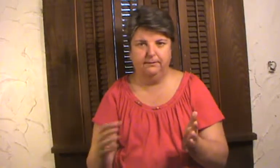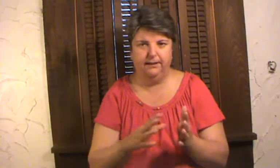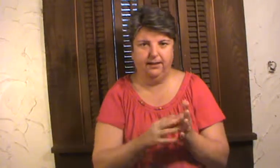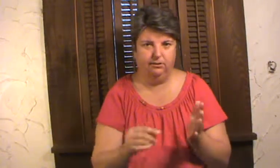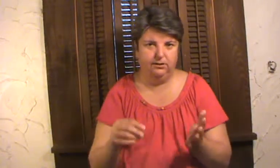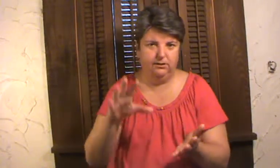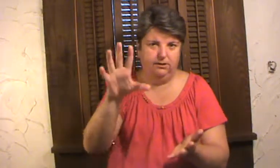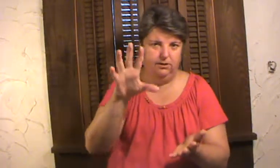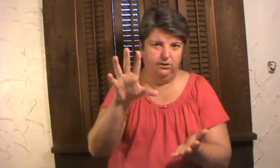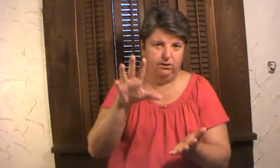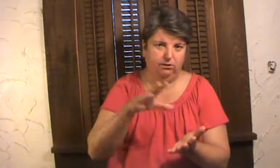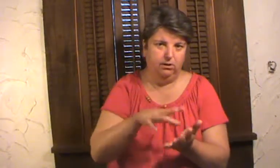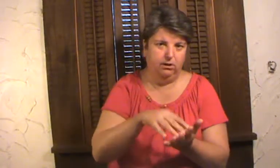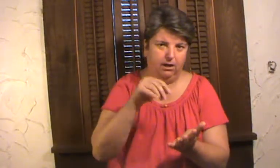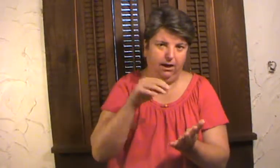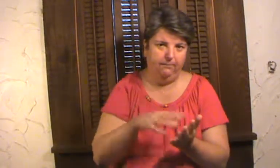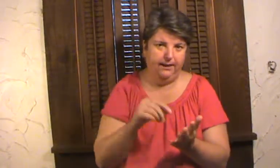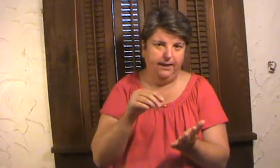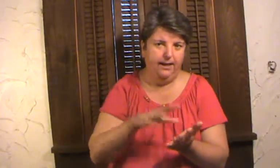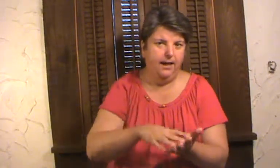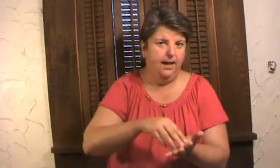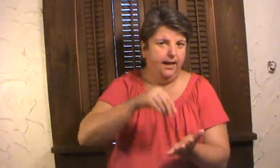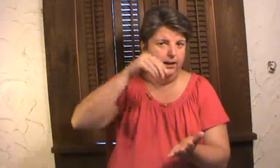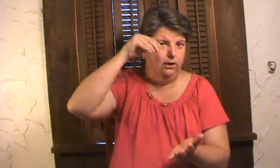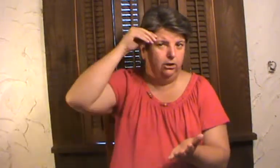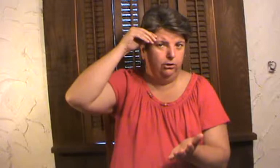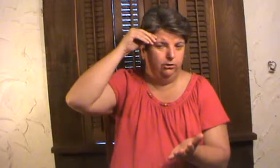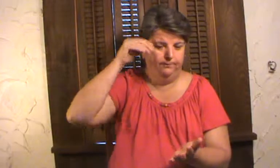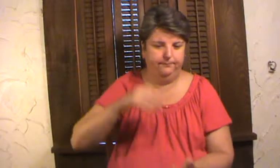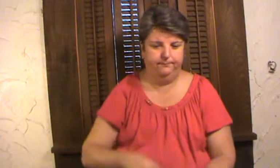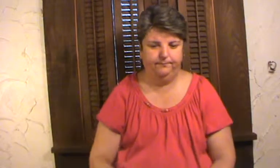something else. So copy and learn.